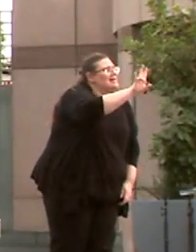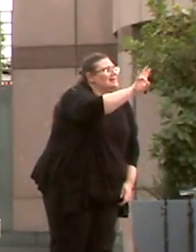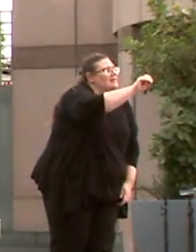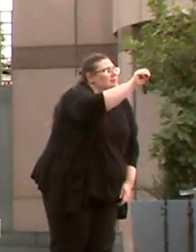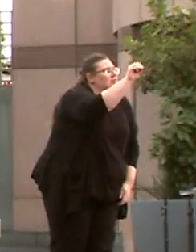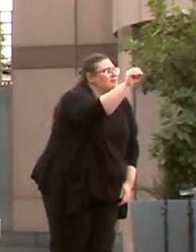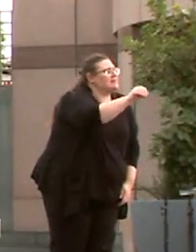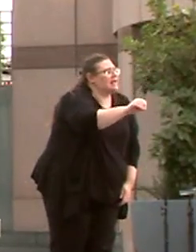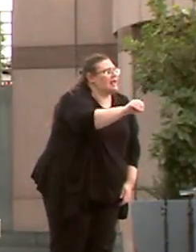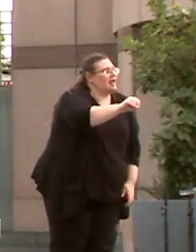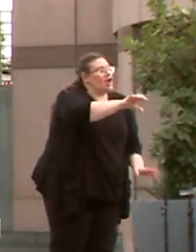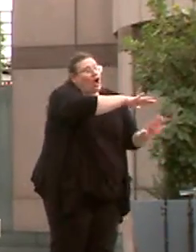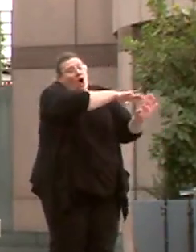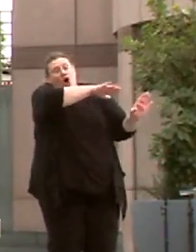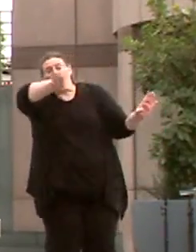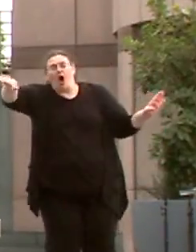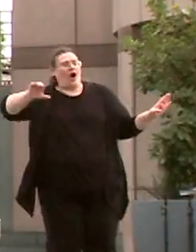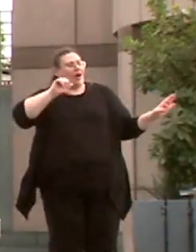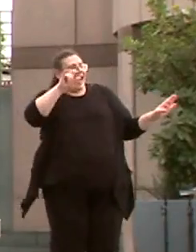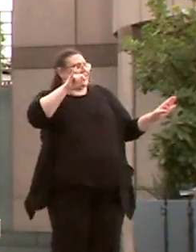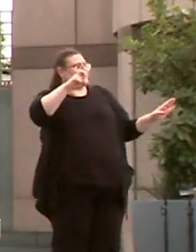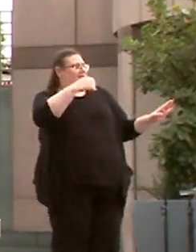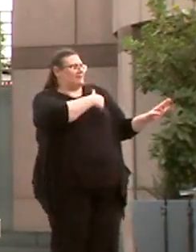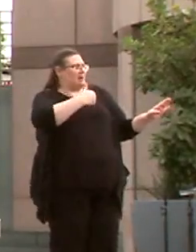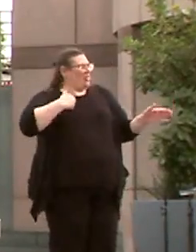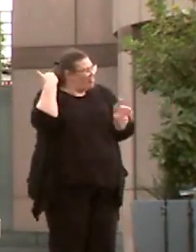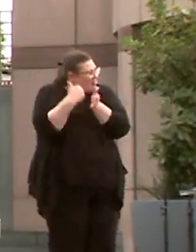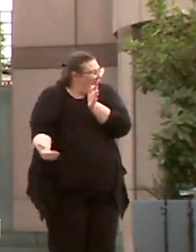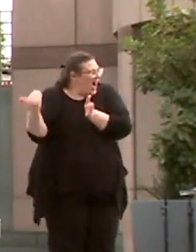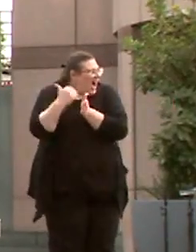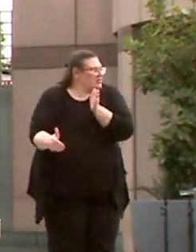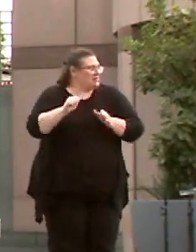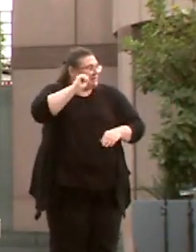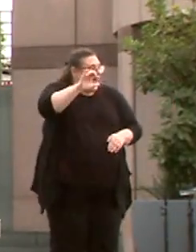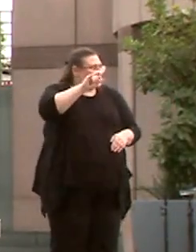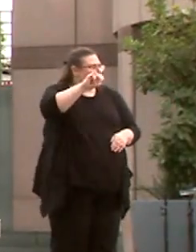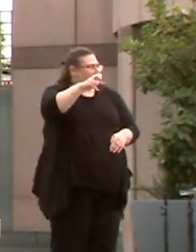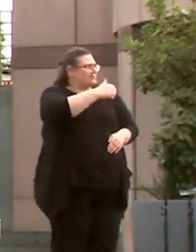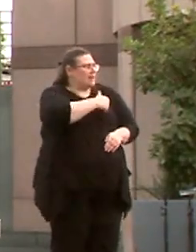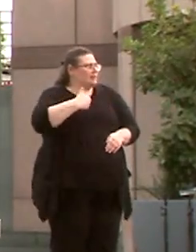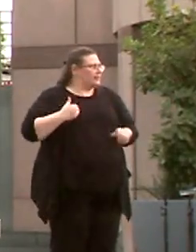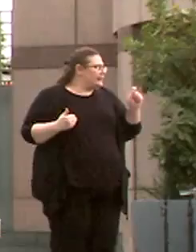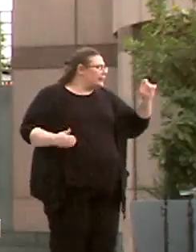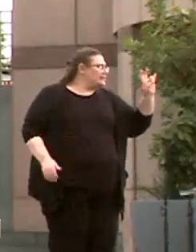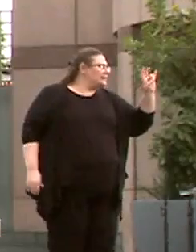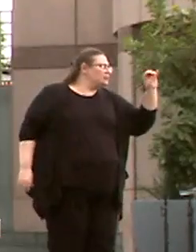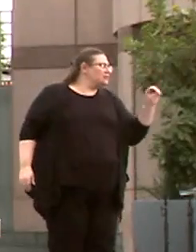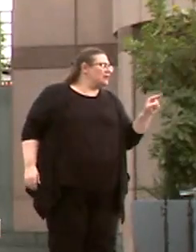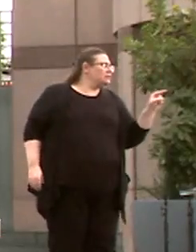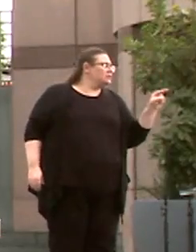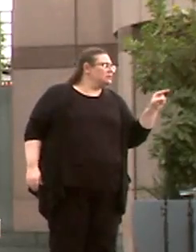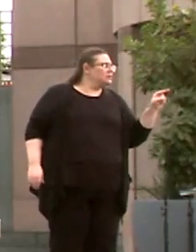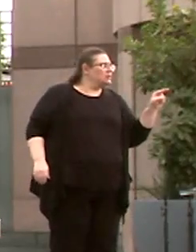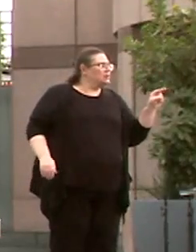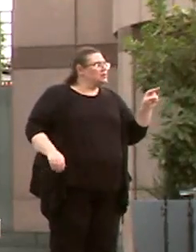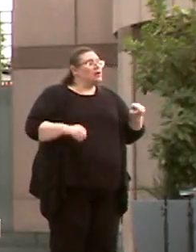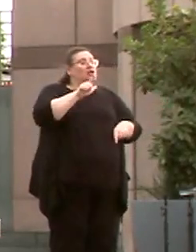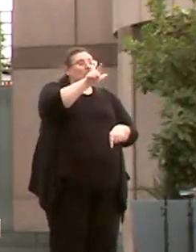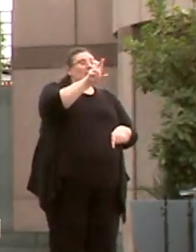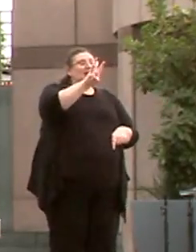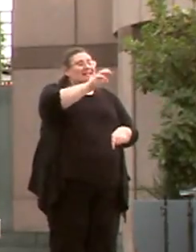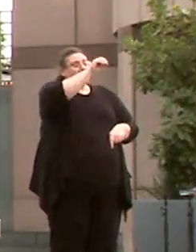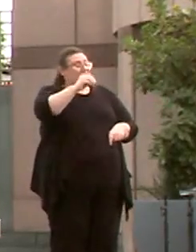Yeah. of all of their active members, which is thousands. That is, when you think about 26% of adults